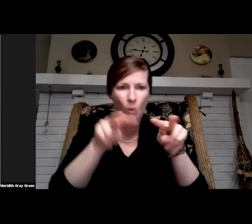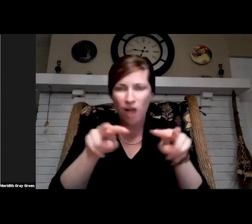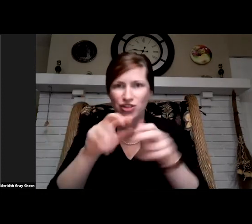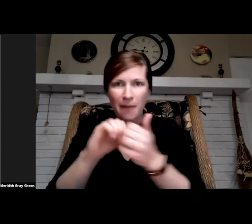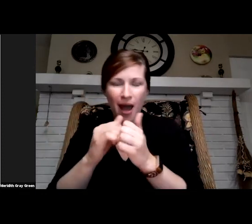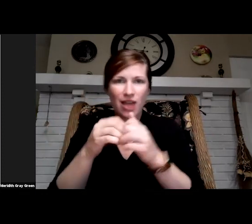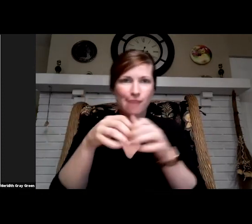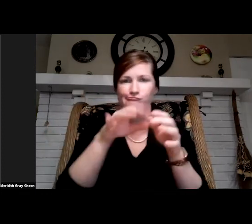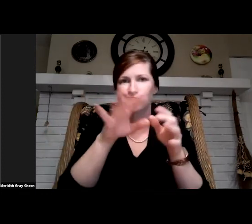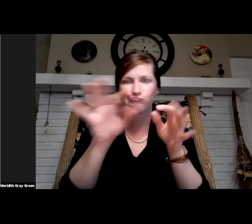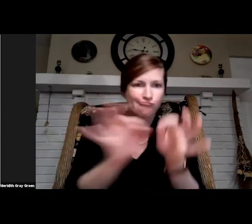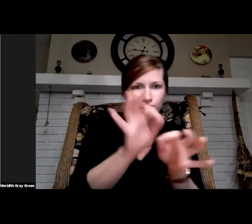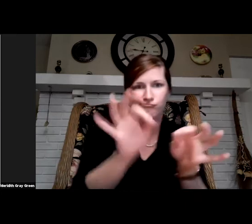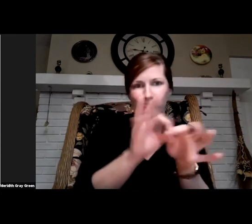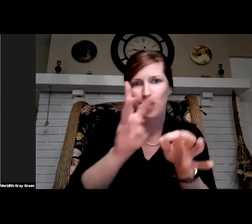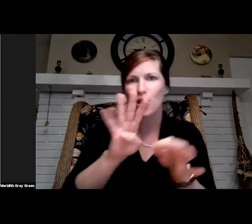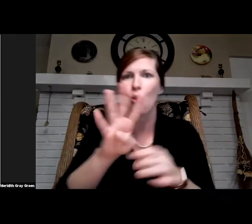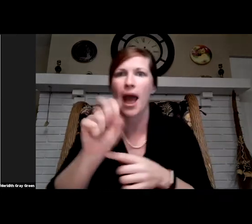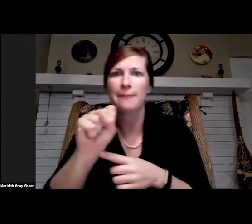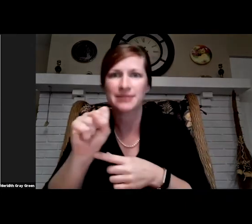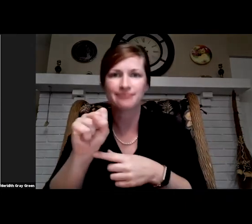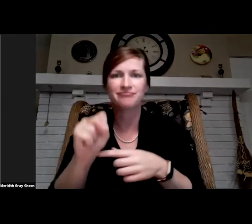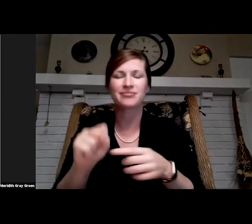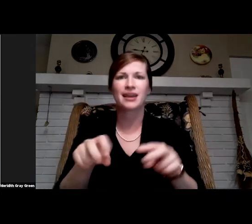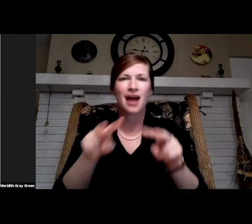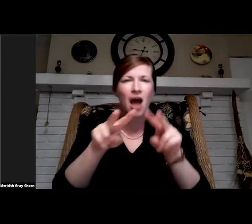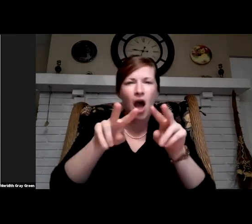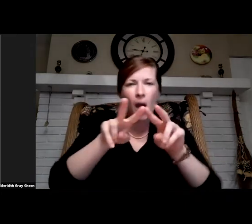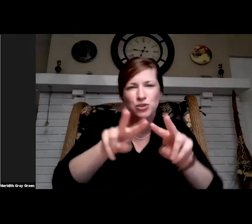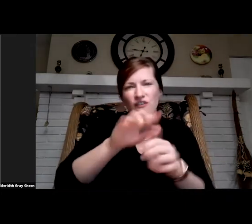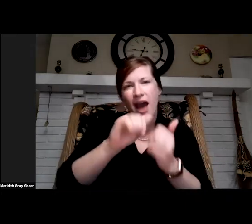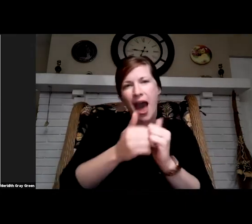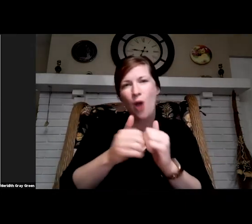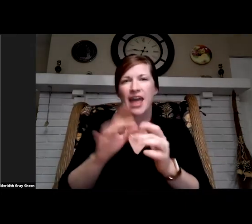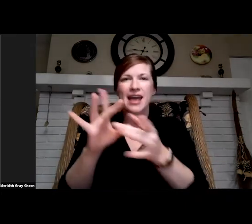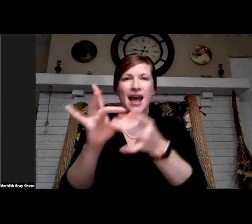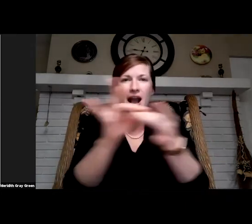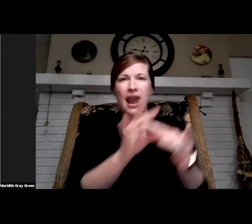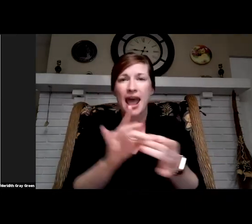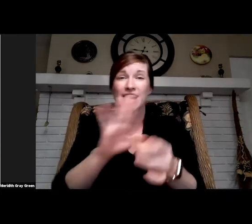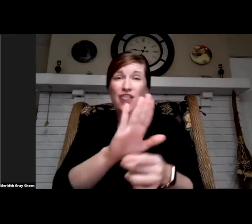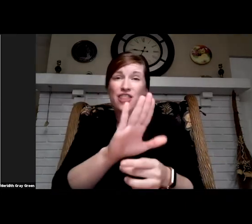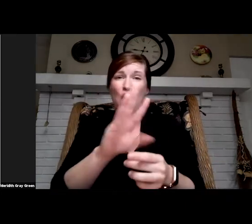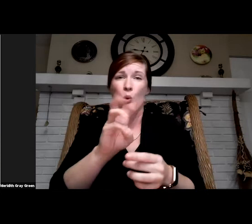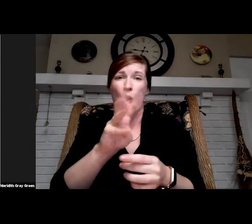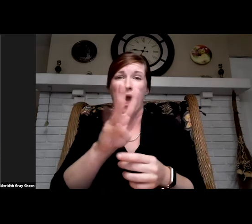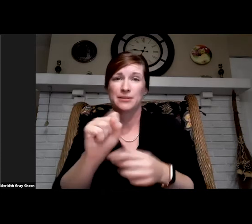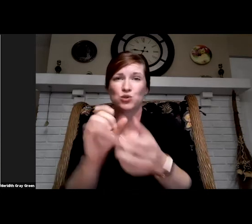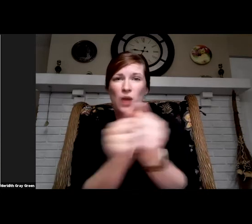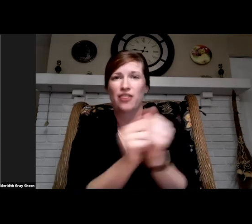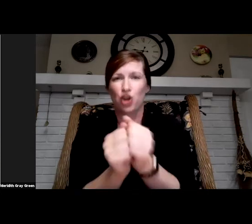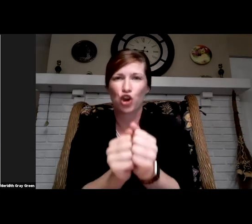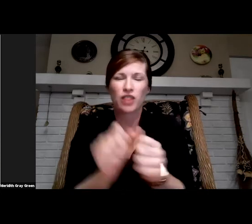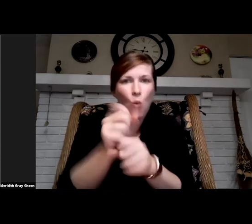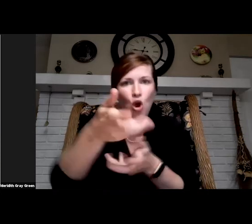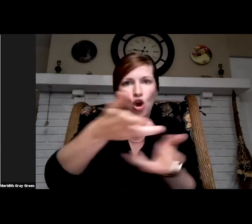was working. And he would look at the spider and see how he would make the web and observe the spider and see how the